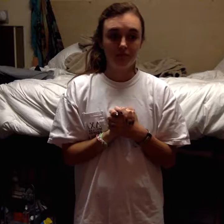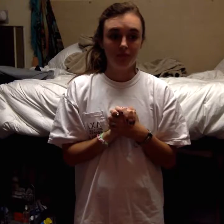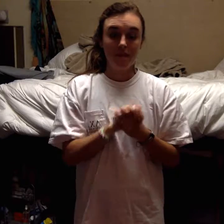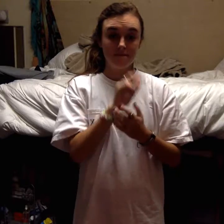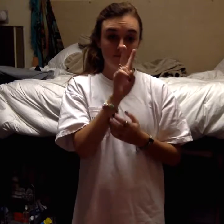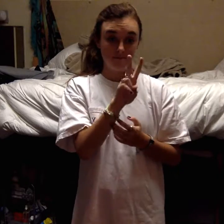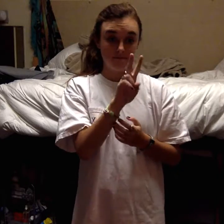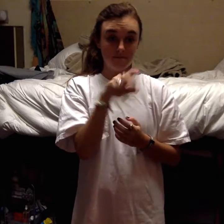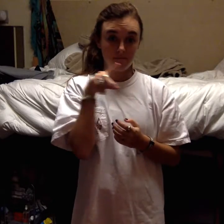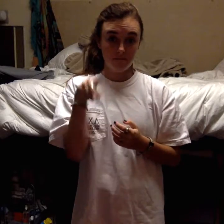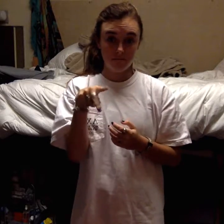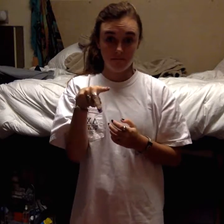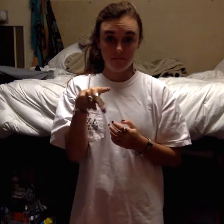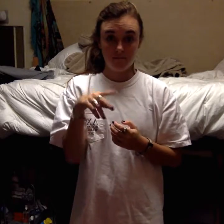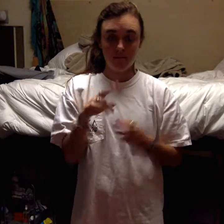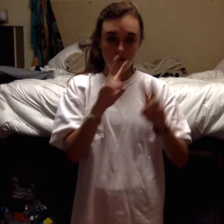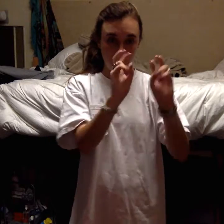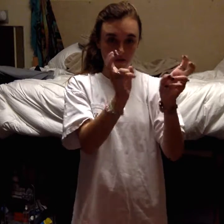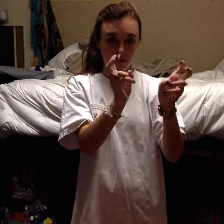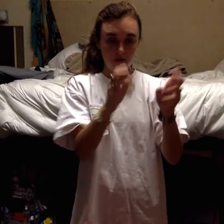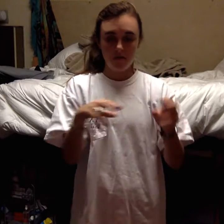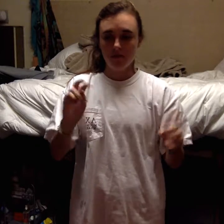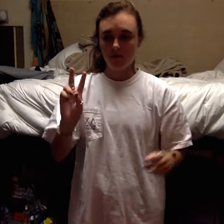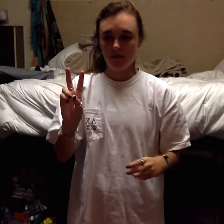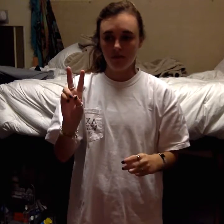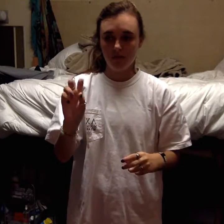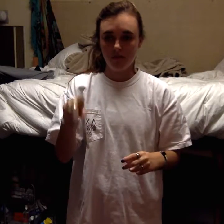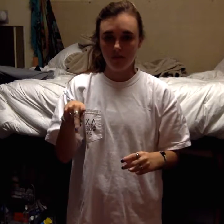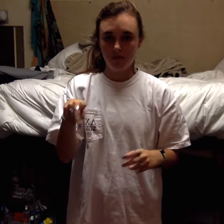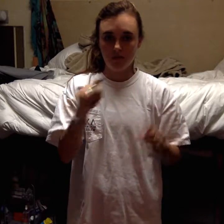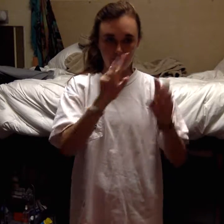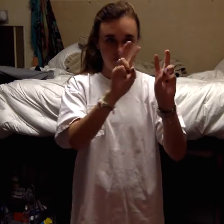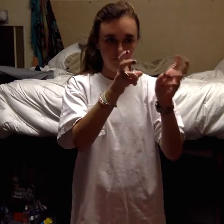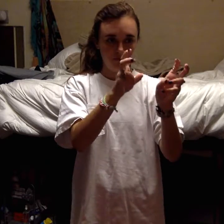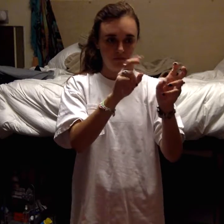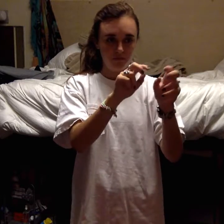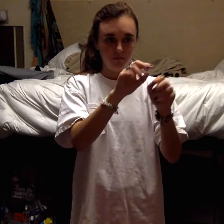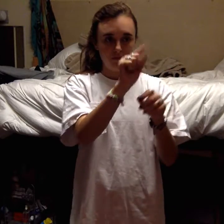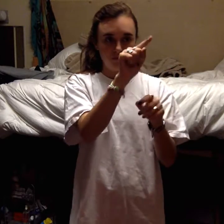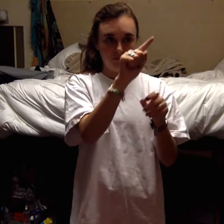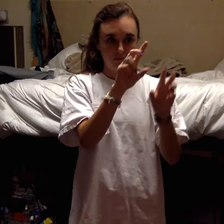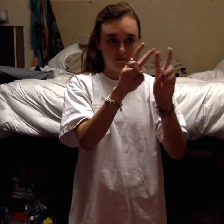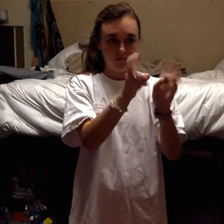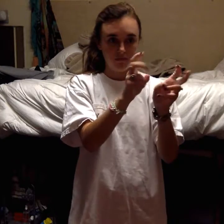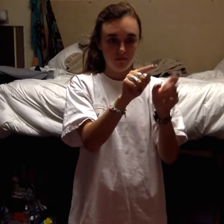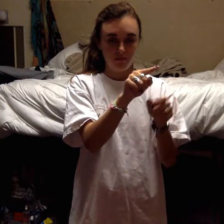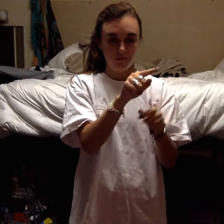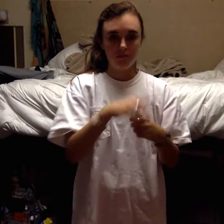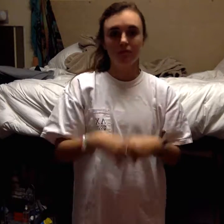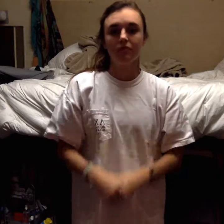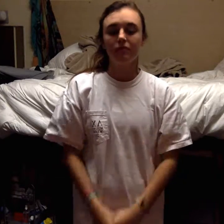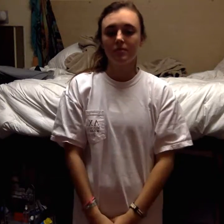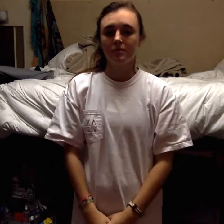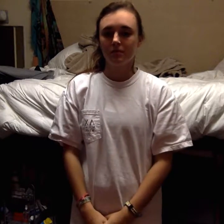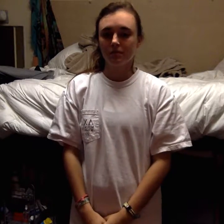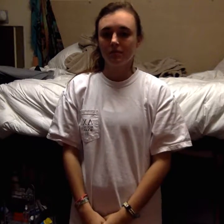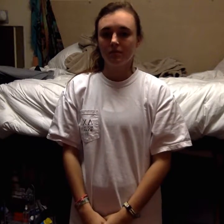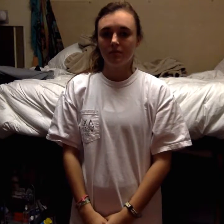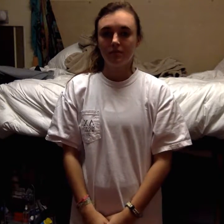President. Okay. The vanishing point. Now tomorrow and next week we're going to be